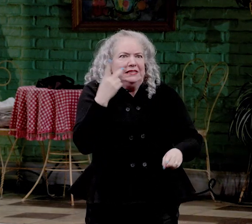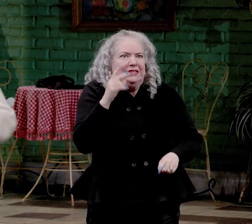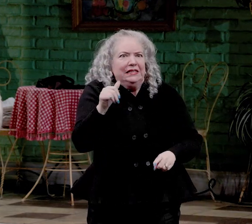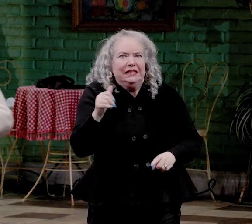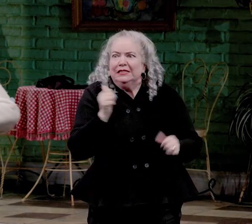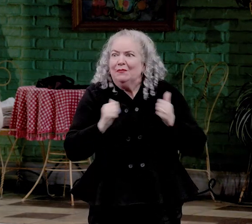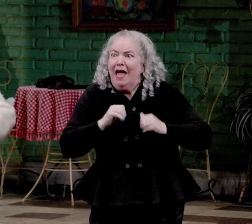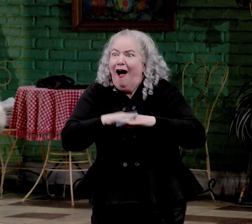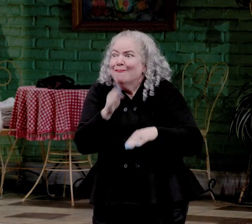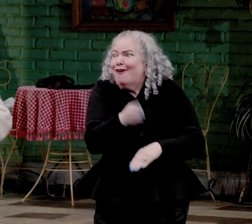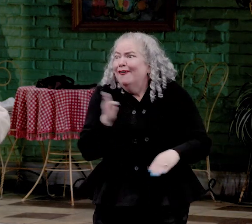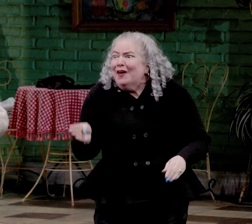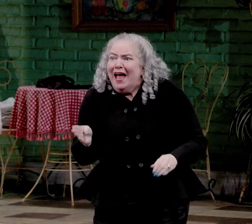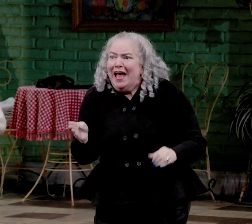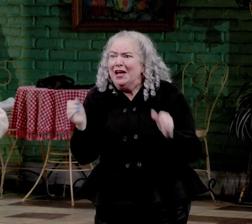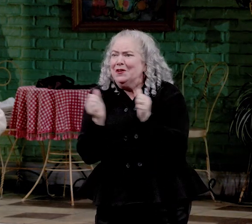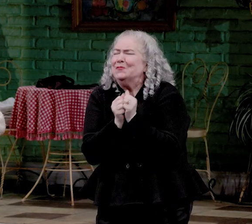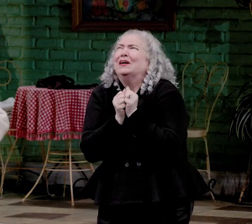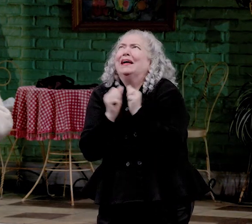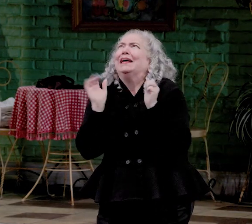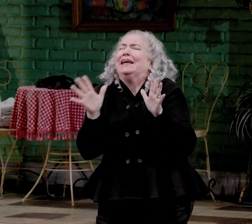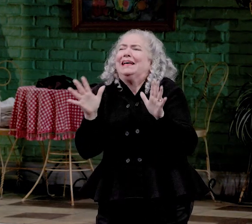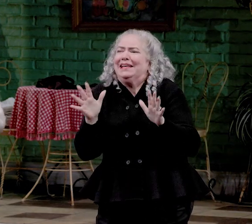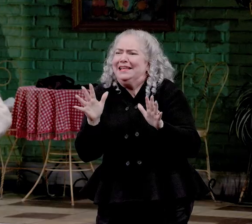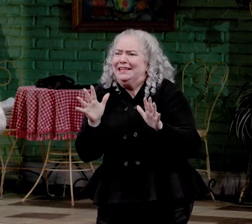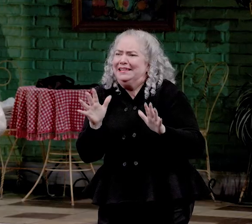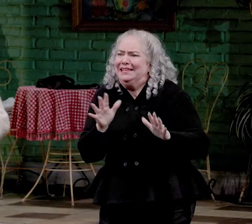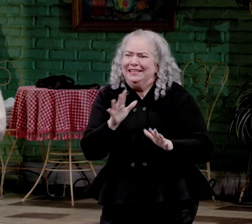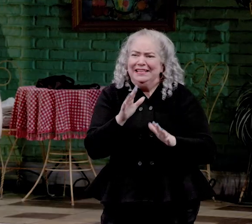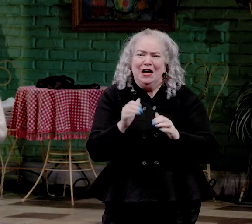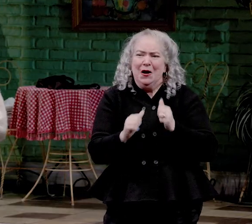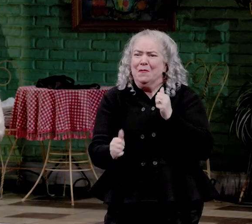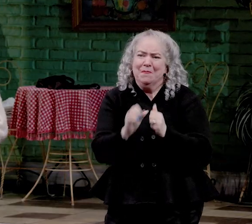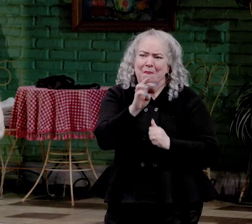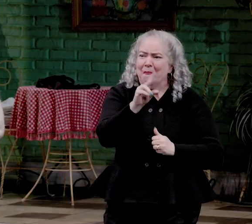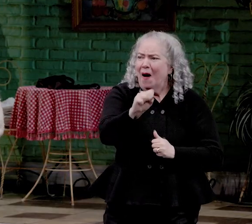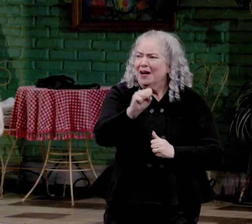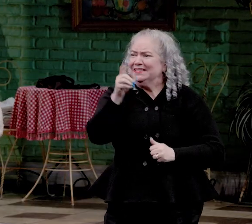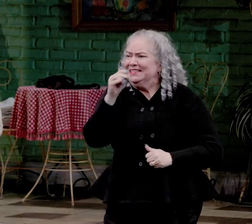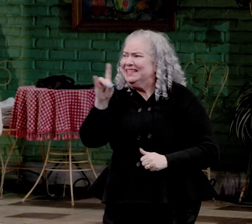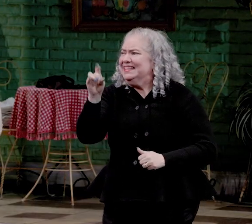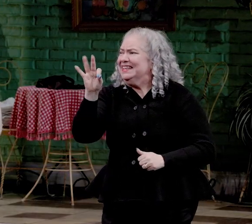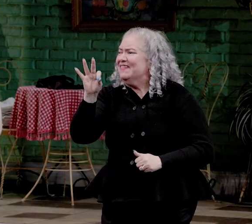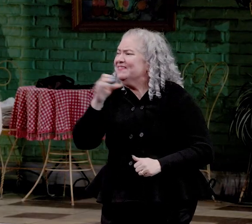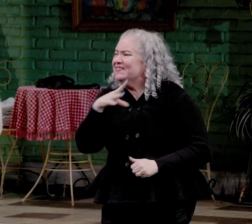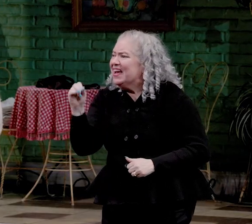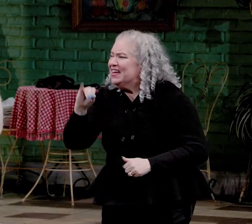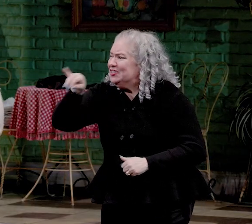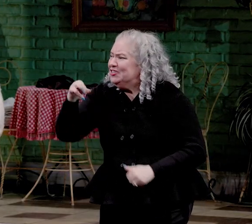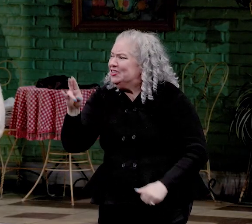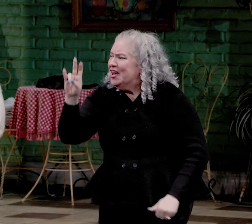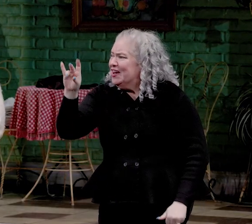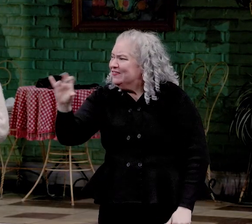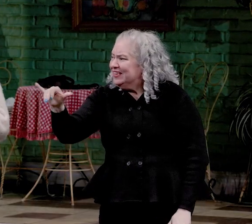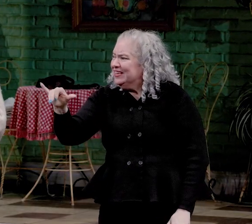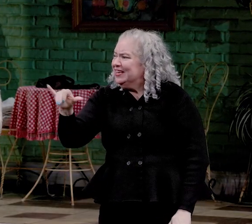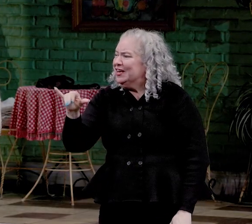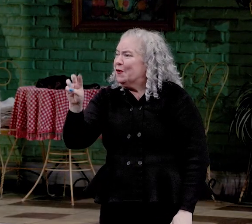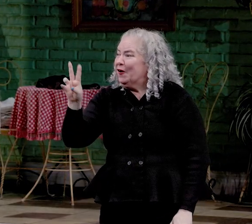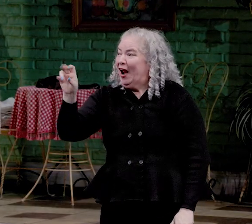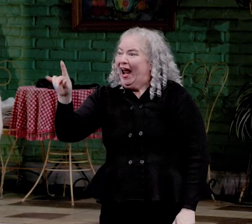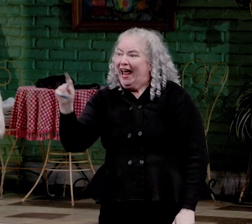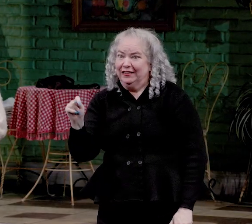this play on Broadway with Mos Def and Jeffrey Wright. And I was